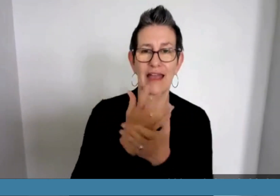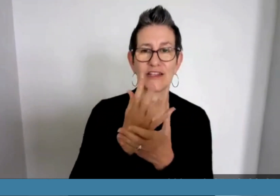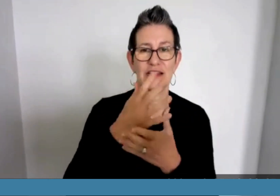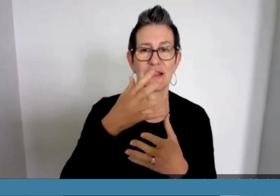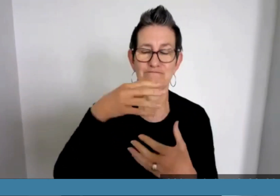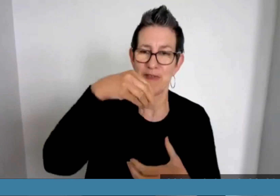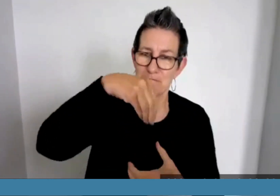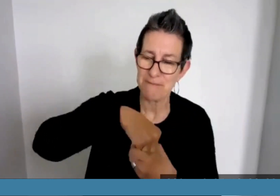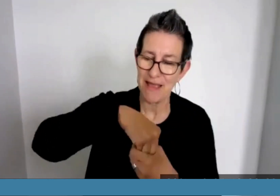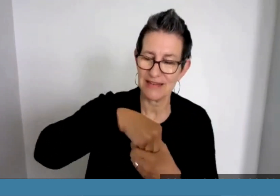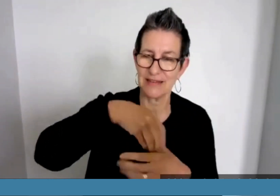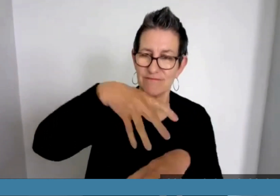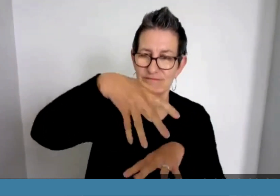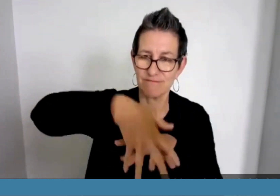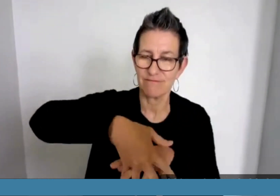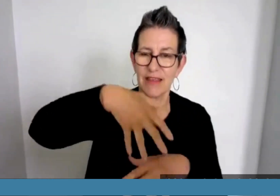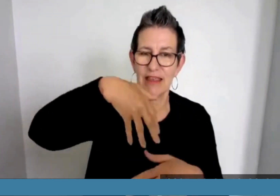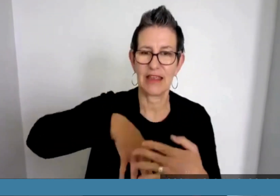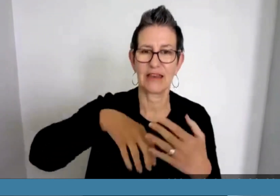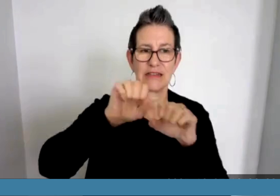centre people who face the greatest barriers.